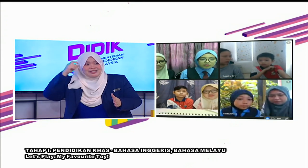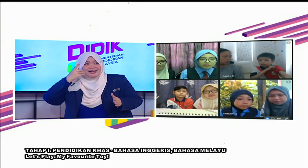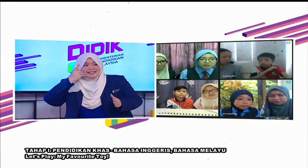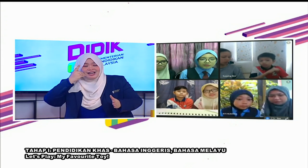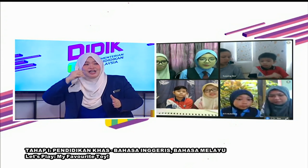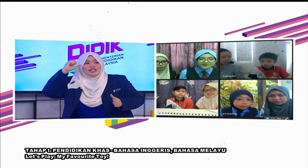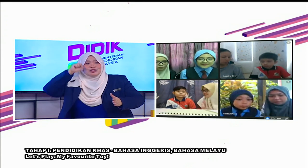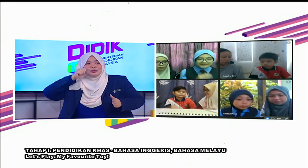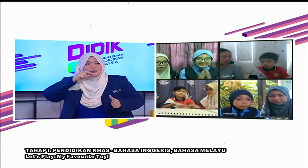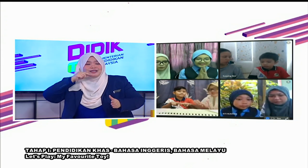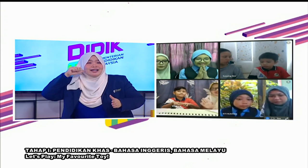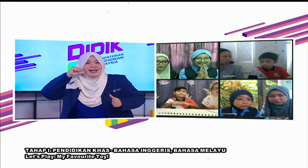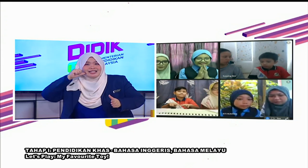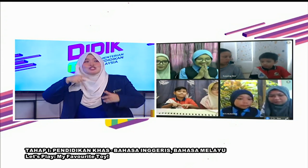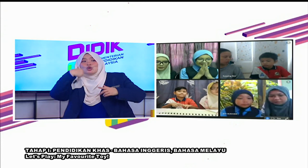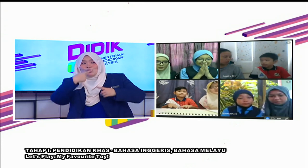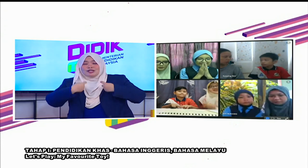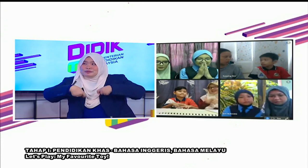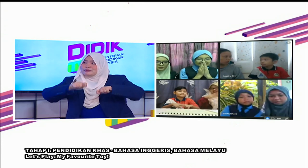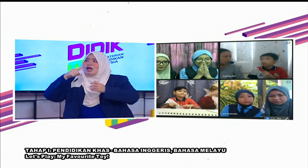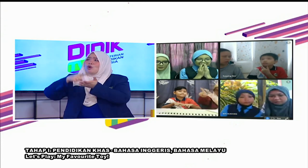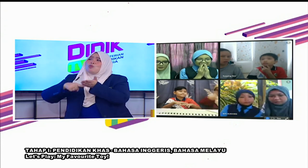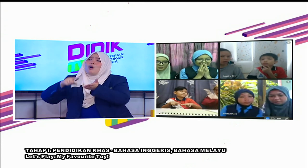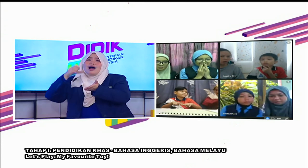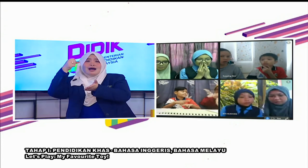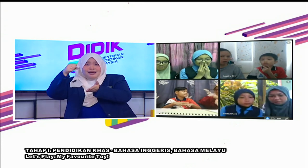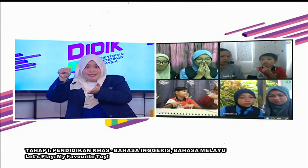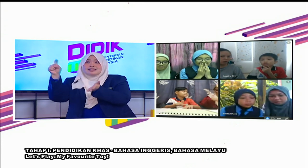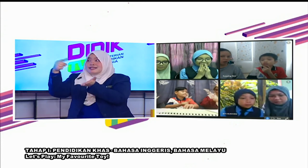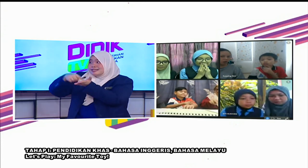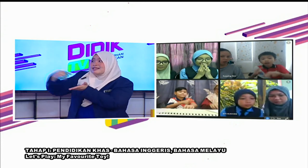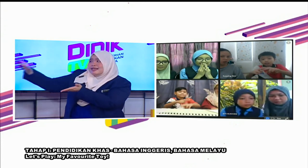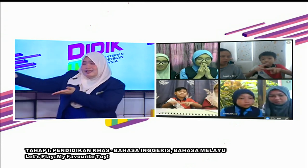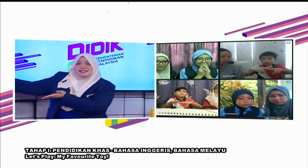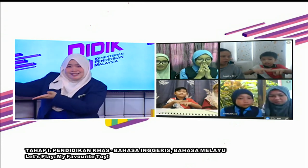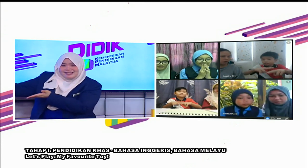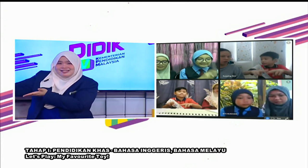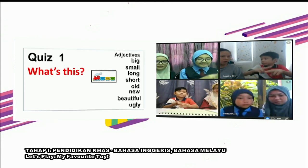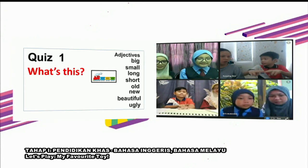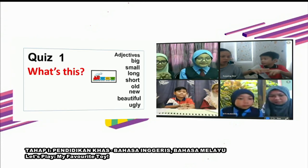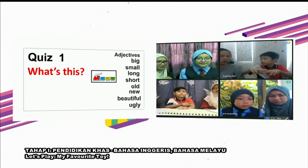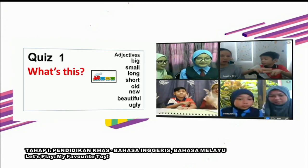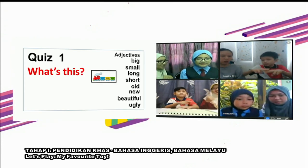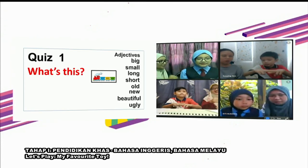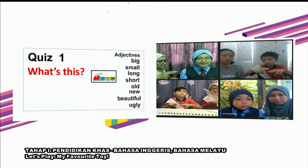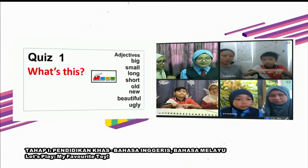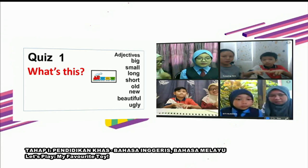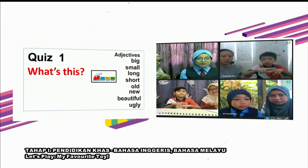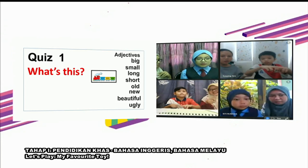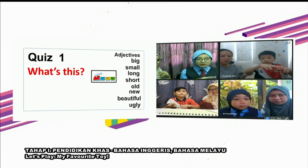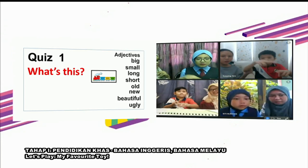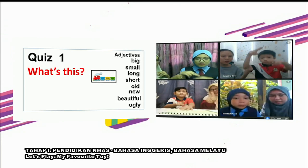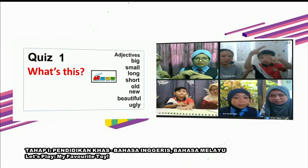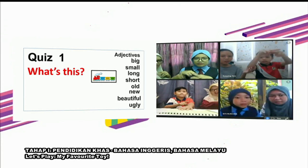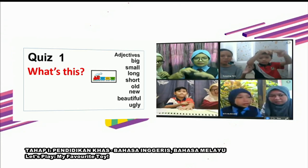Adam, Dahlia, Yumpi, Anil. Want to try? What is this? It's